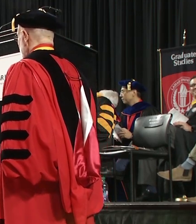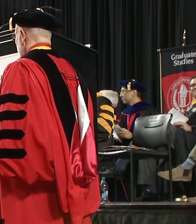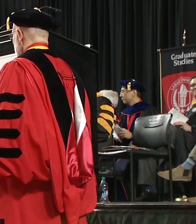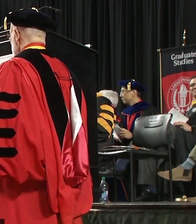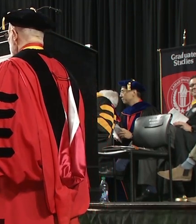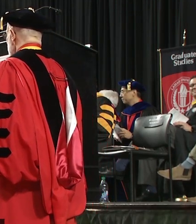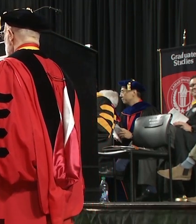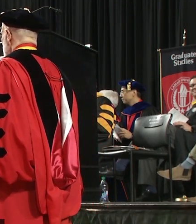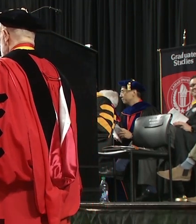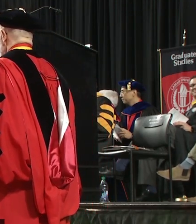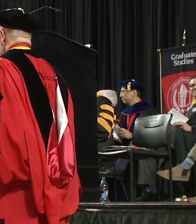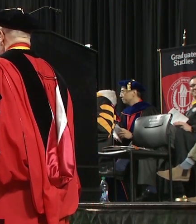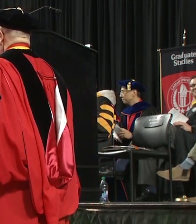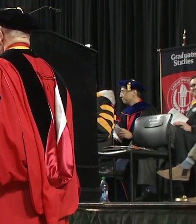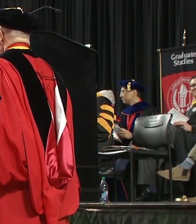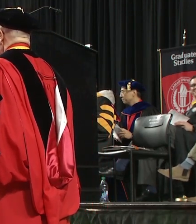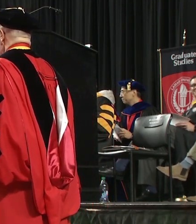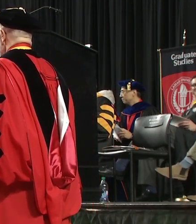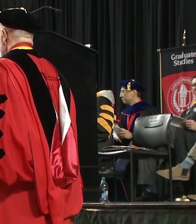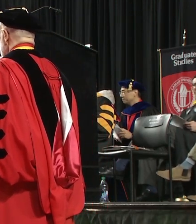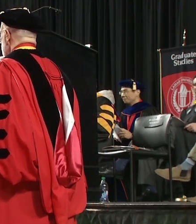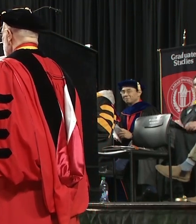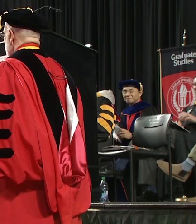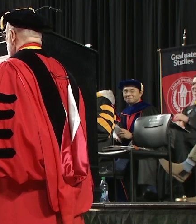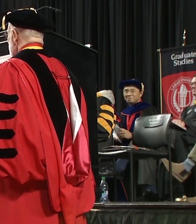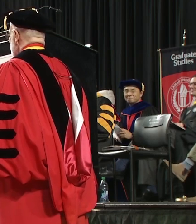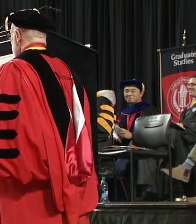Alicia K. Bradley Higginbotham.